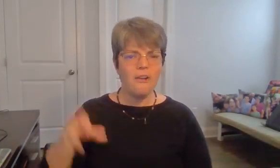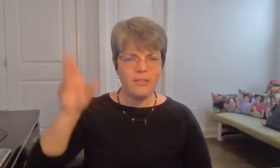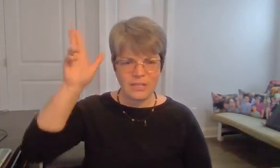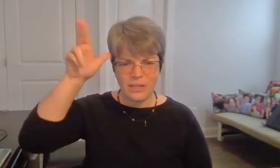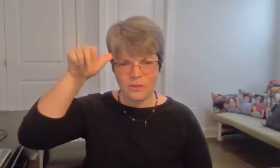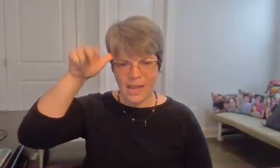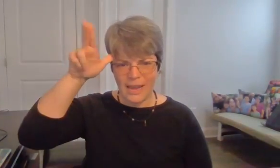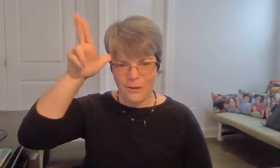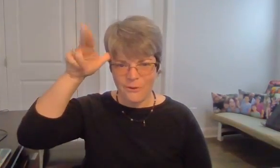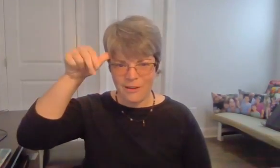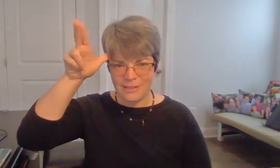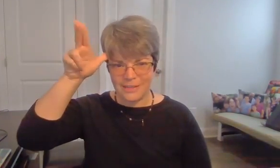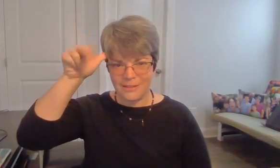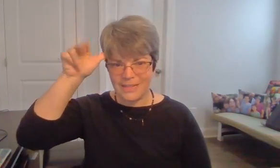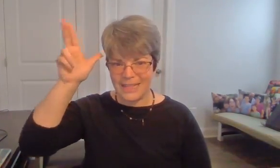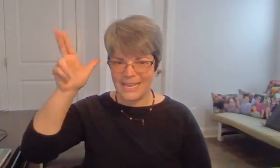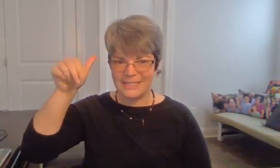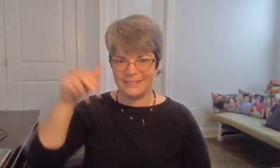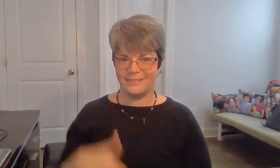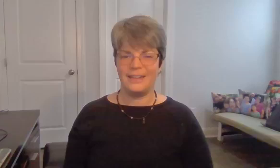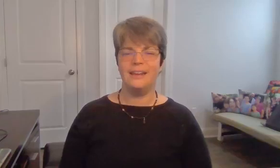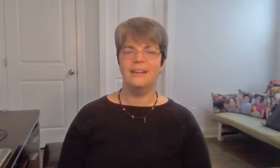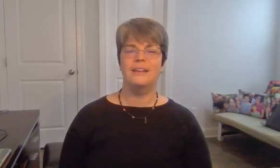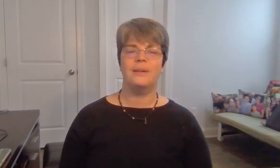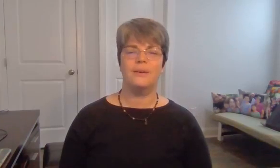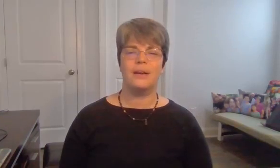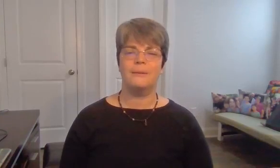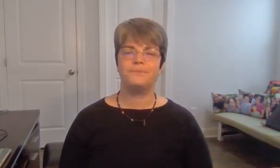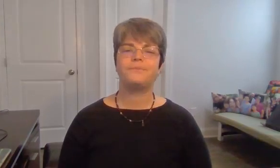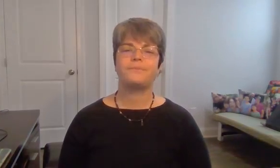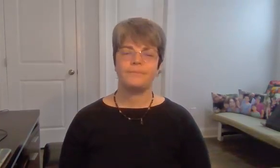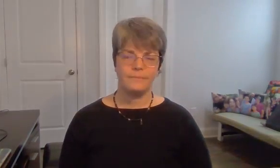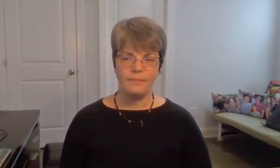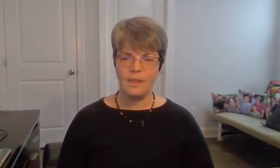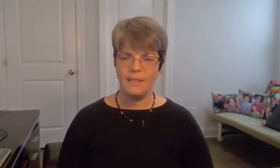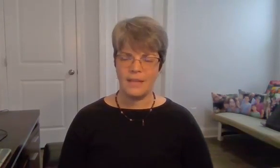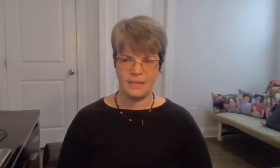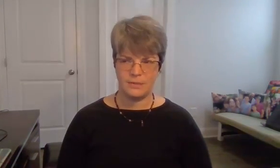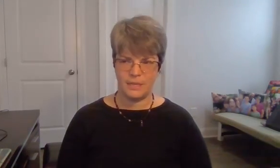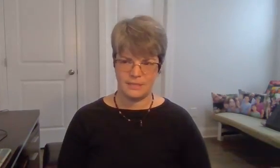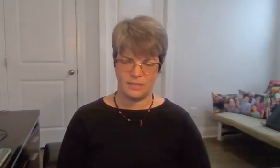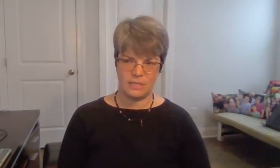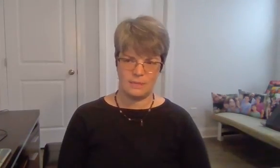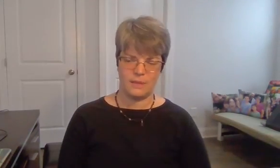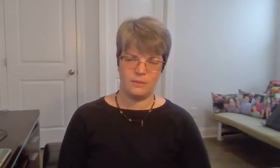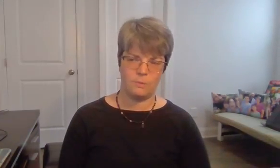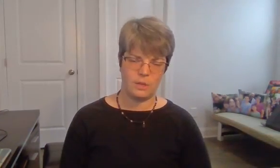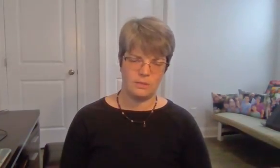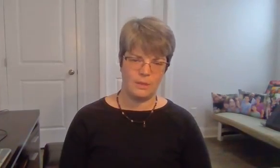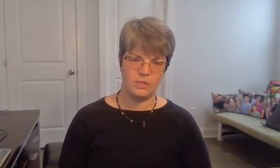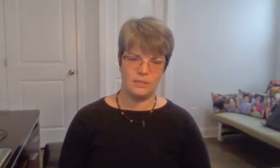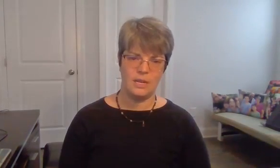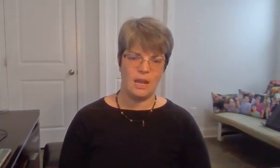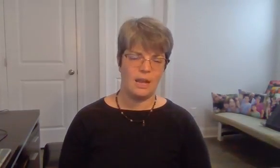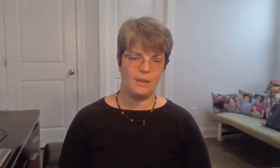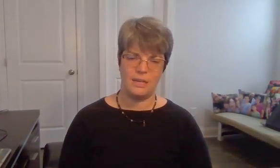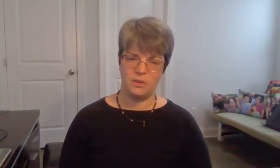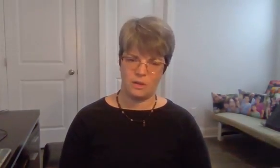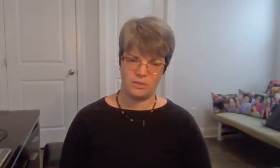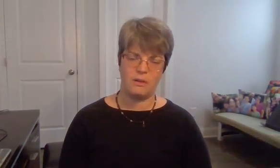it looks like you're signing horse. It goes like this." Right? So that's what I suggest about those approximations. Again, you don't have to correct